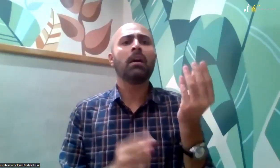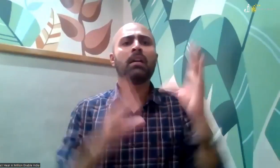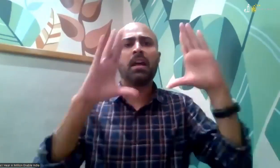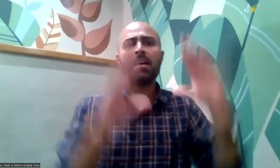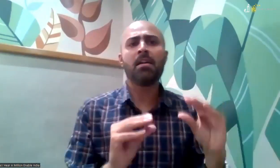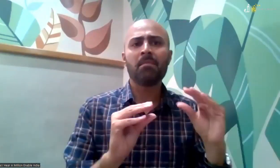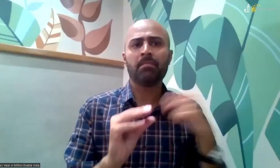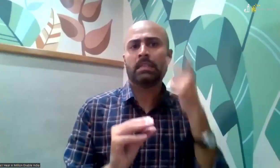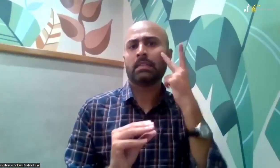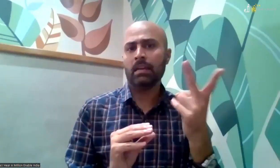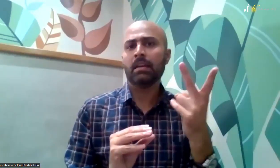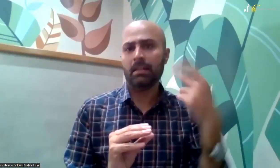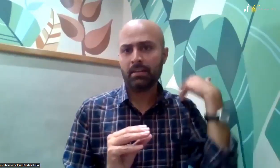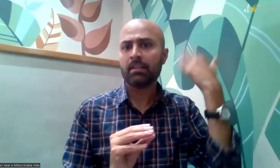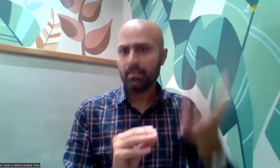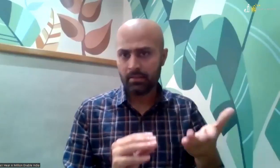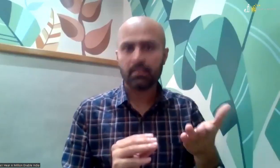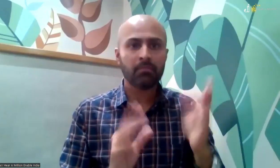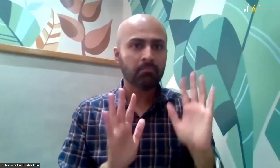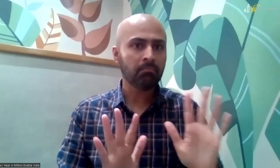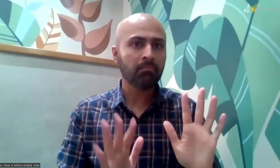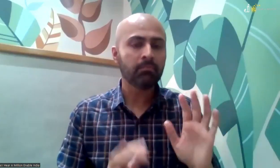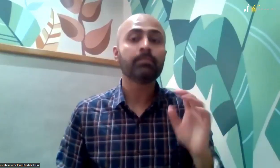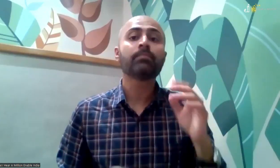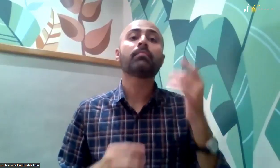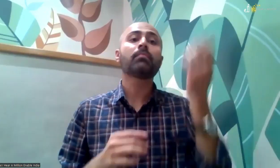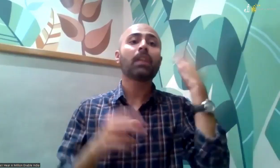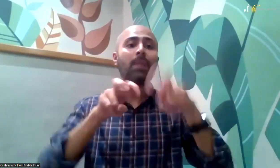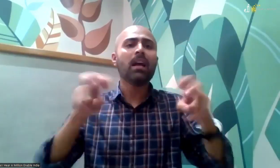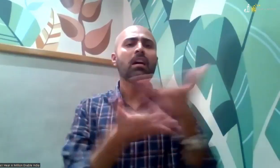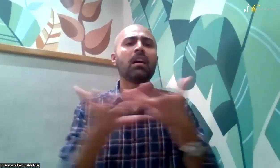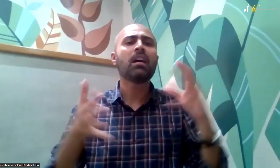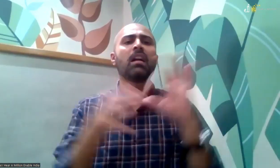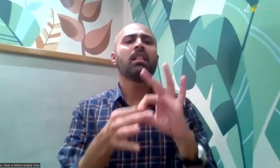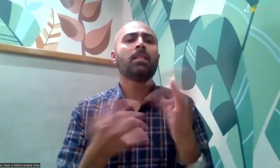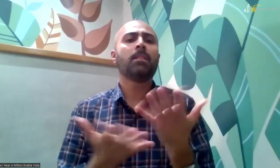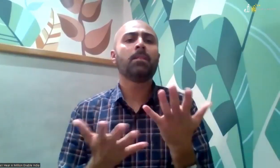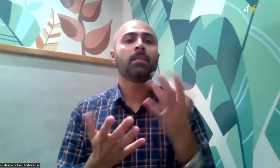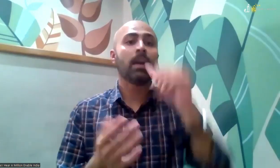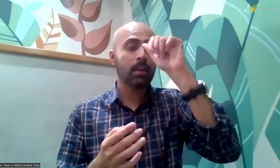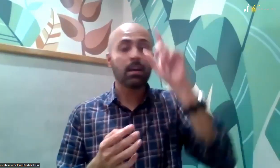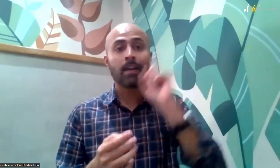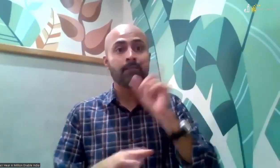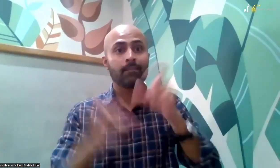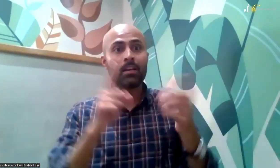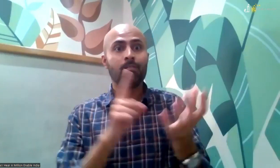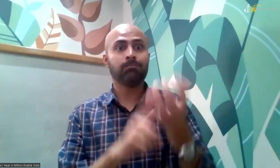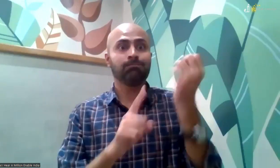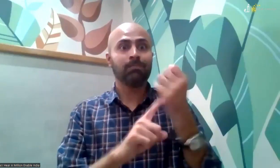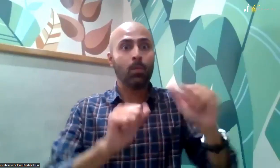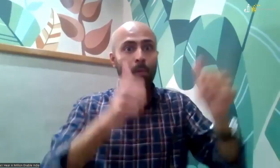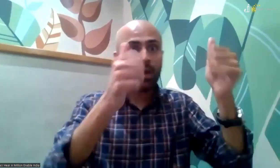challenges, and there were very few people who got the driving license. So we had the panel discussion